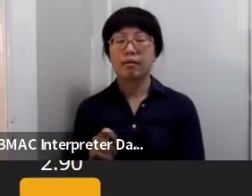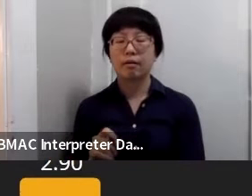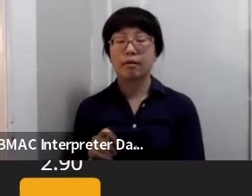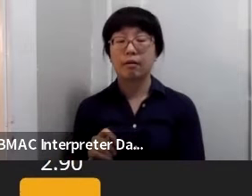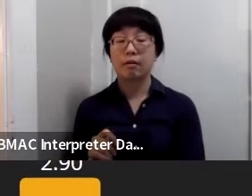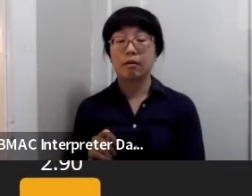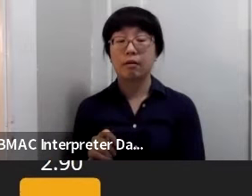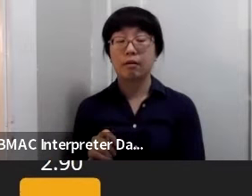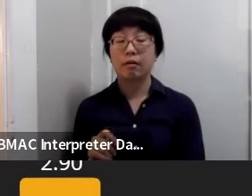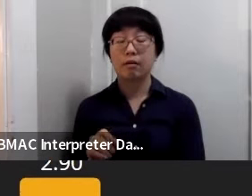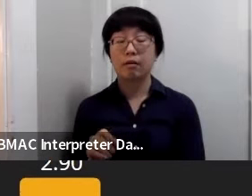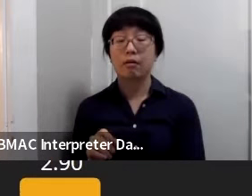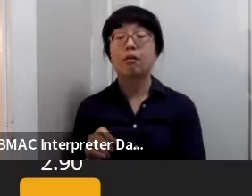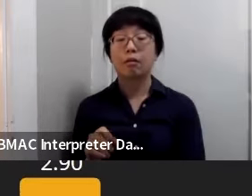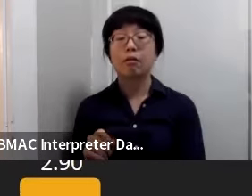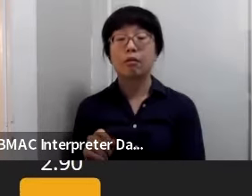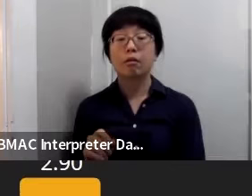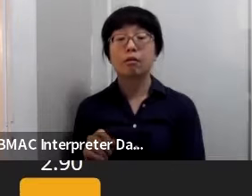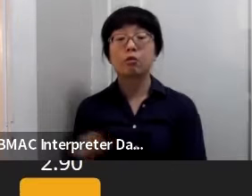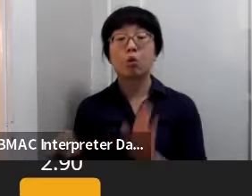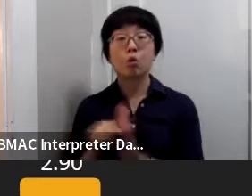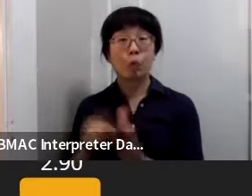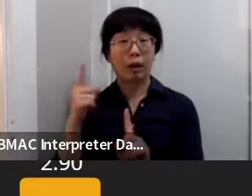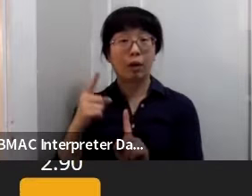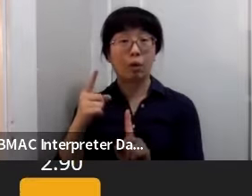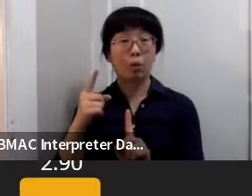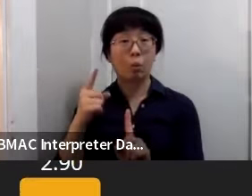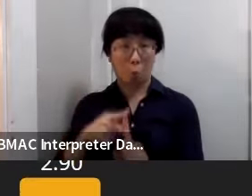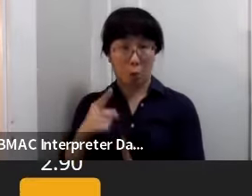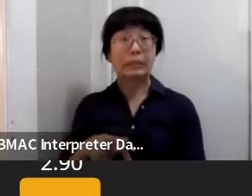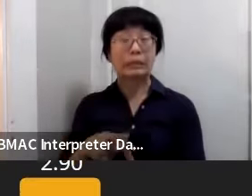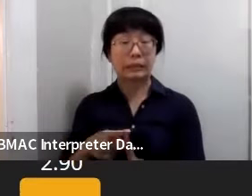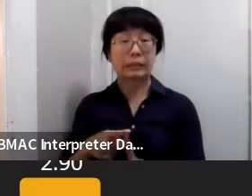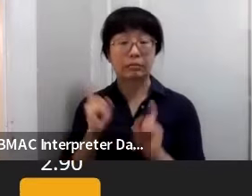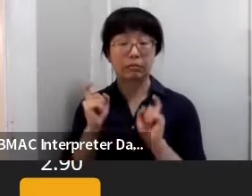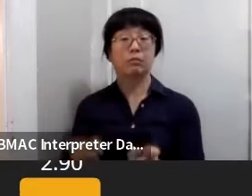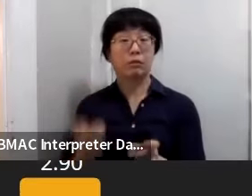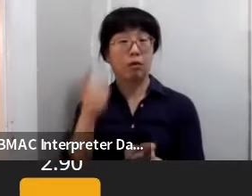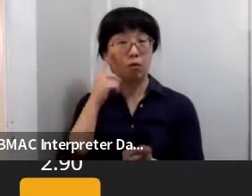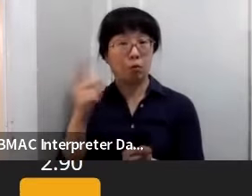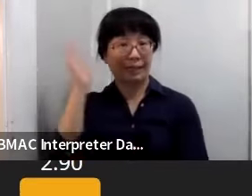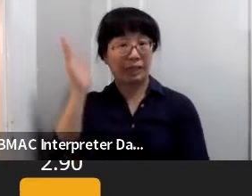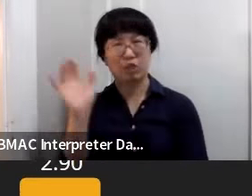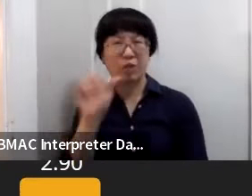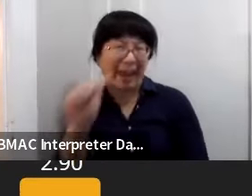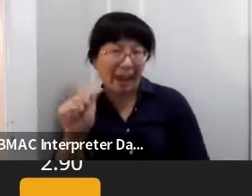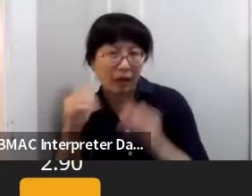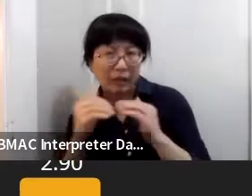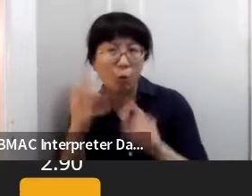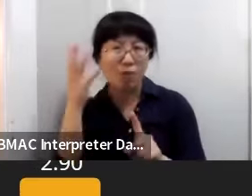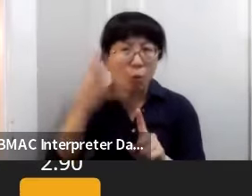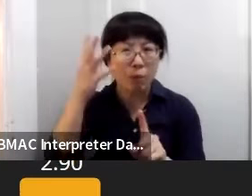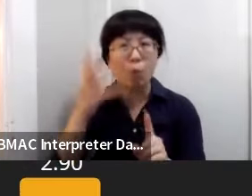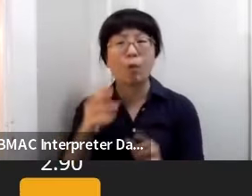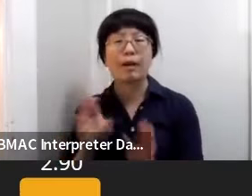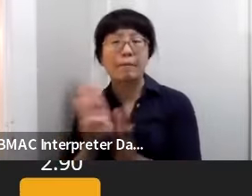If you assign grade points to the letter grades that students earn in the target lecture, like A is 4 points, B is